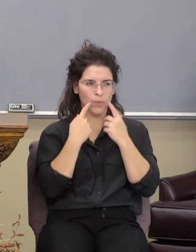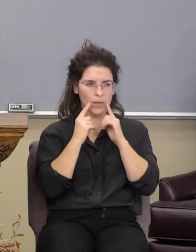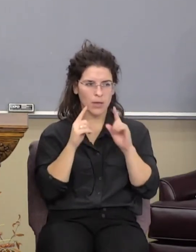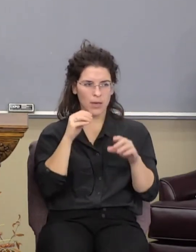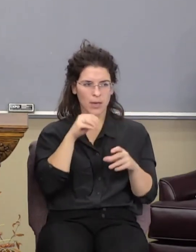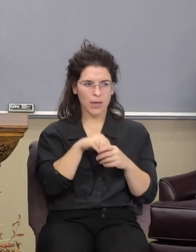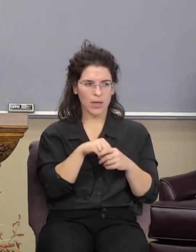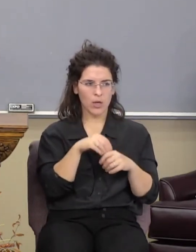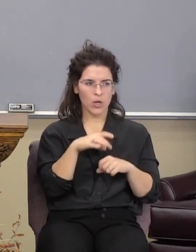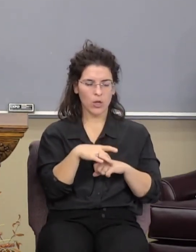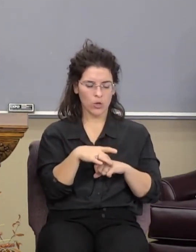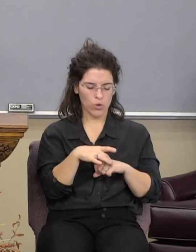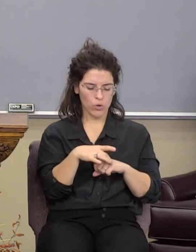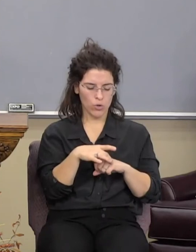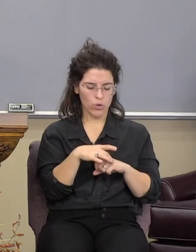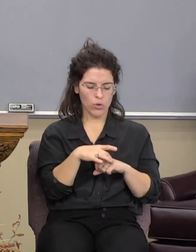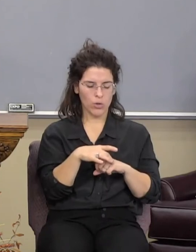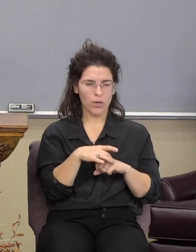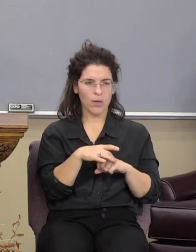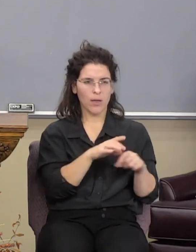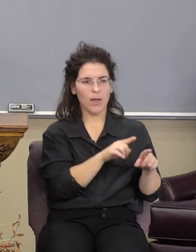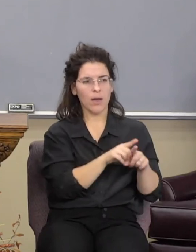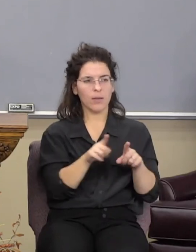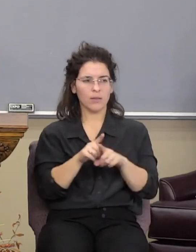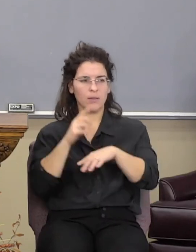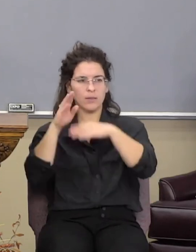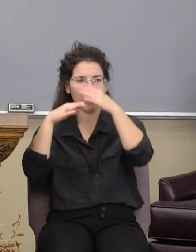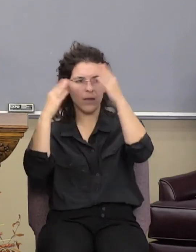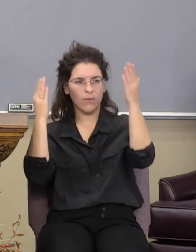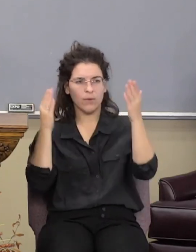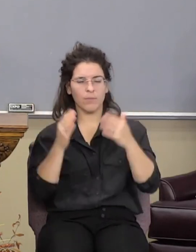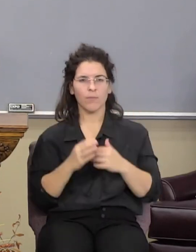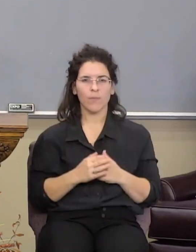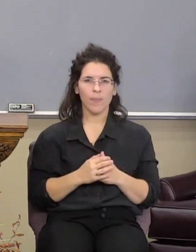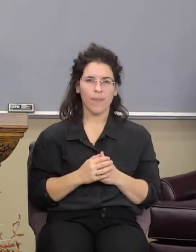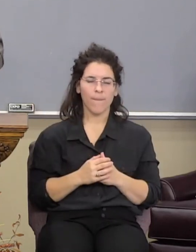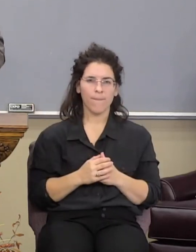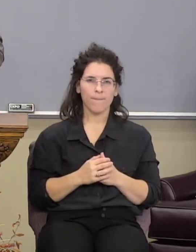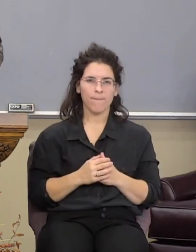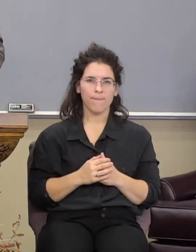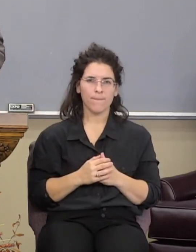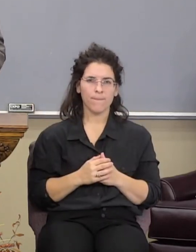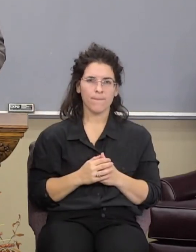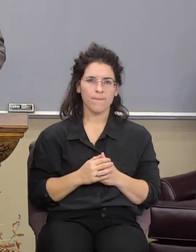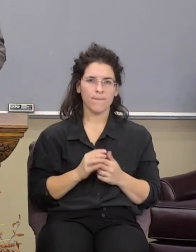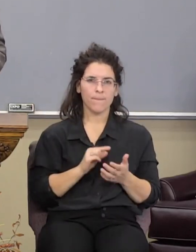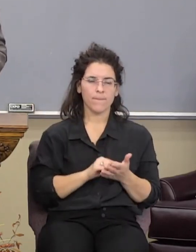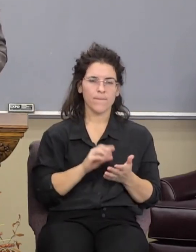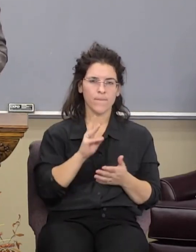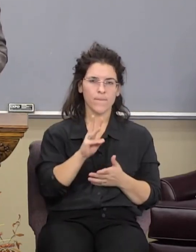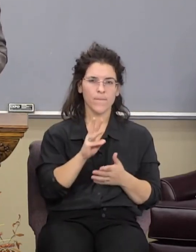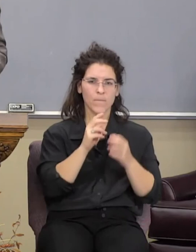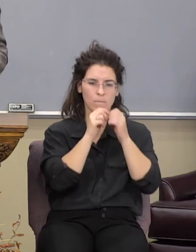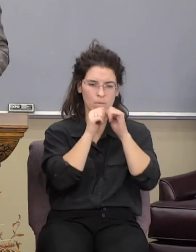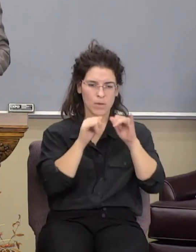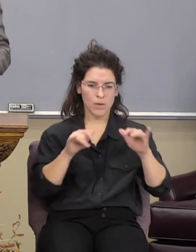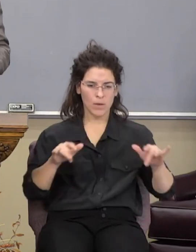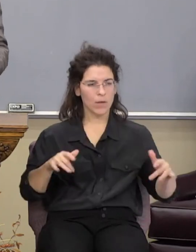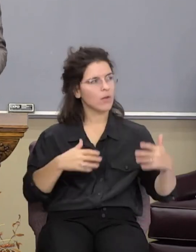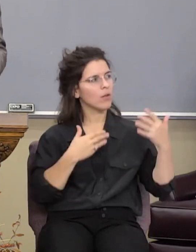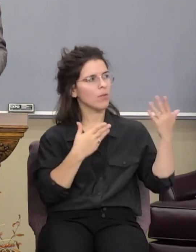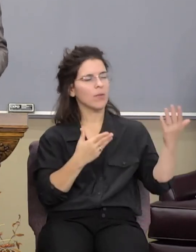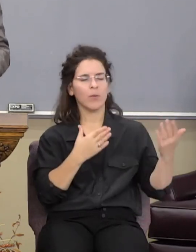in earth as it is in heaven. Verse 6, blessed are they which